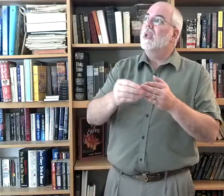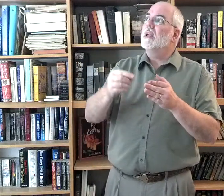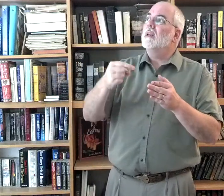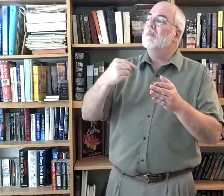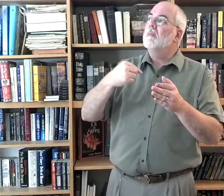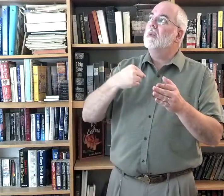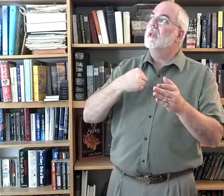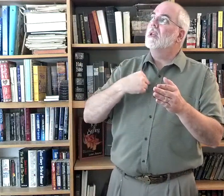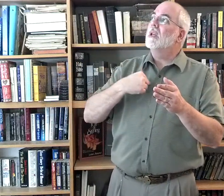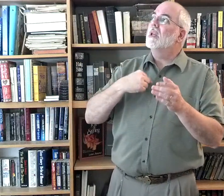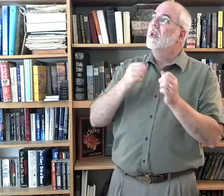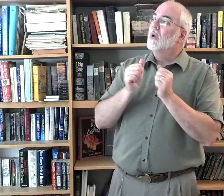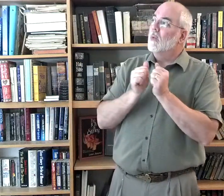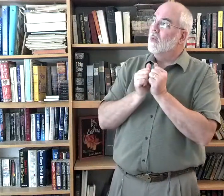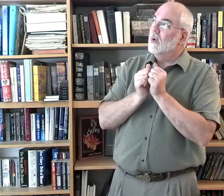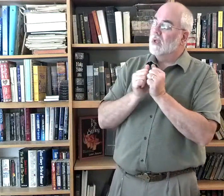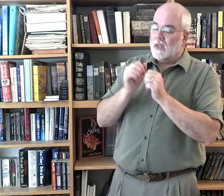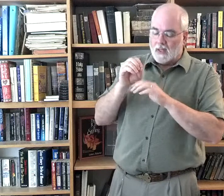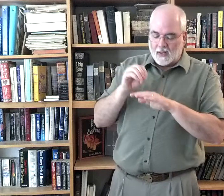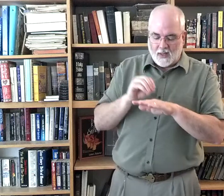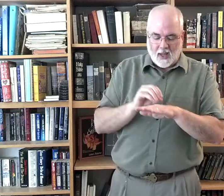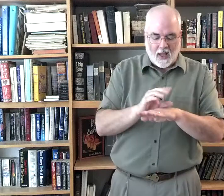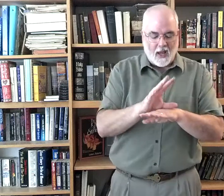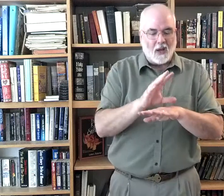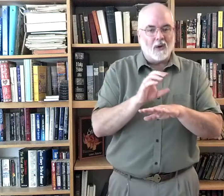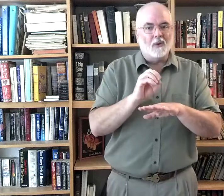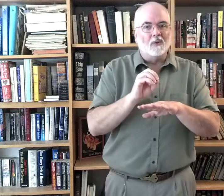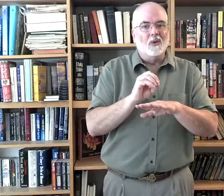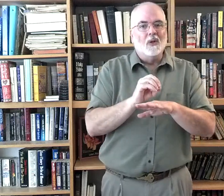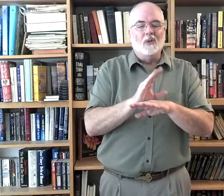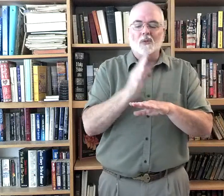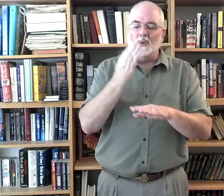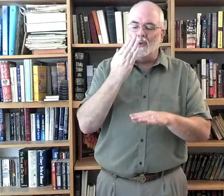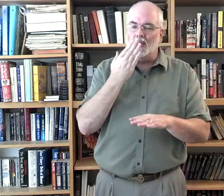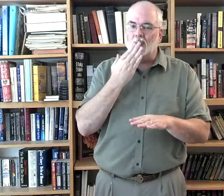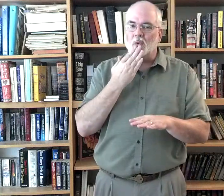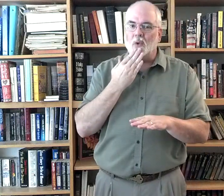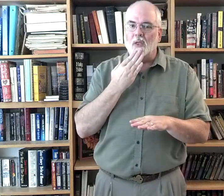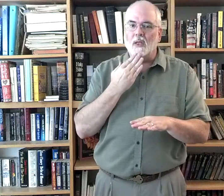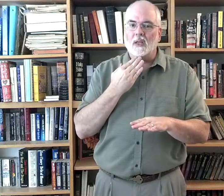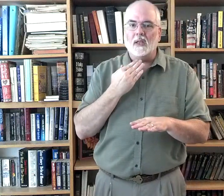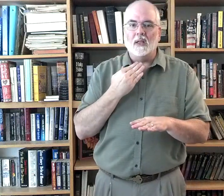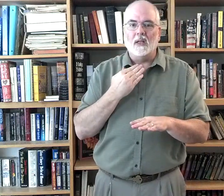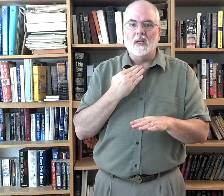guide me with counsel sweet.